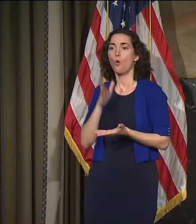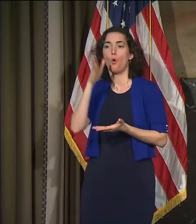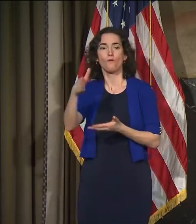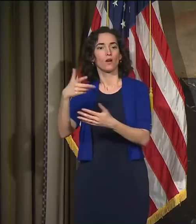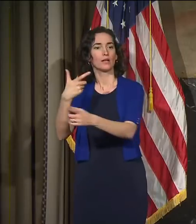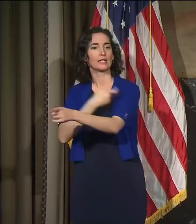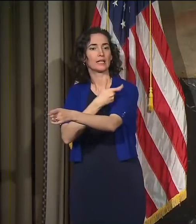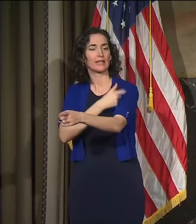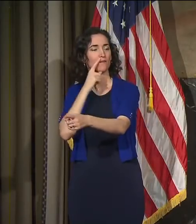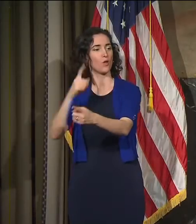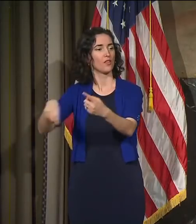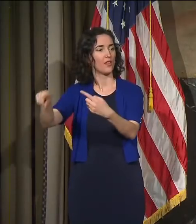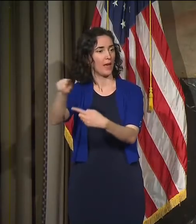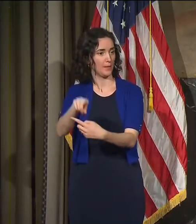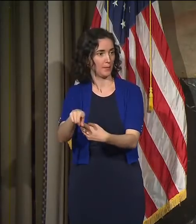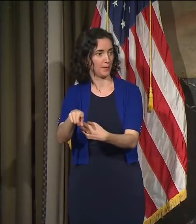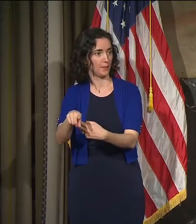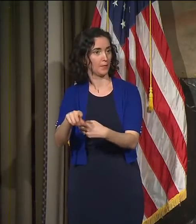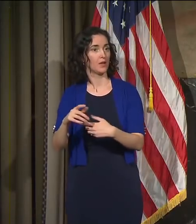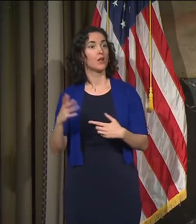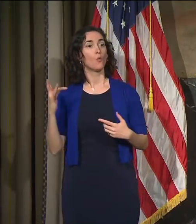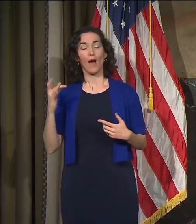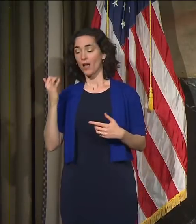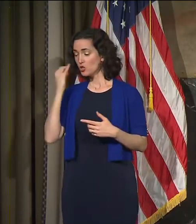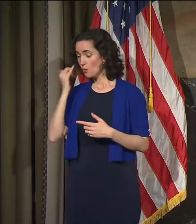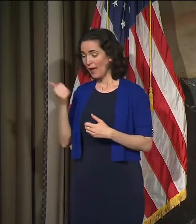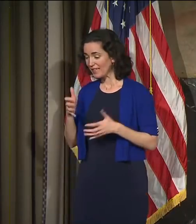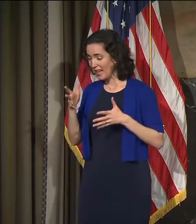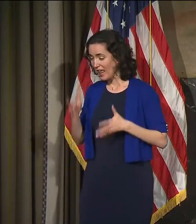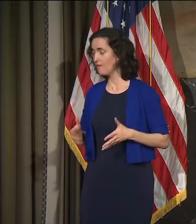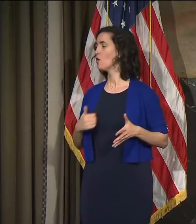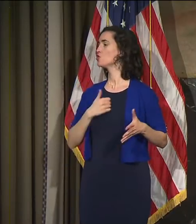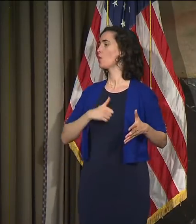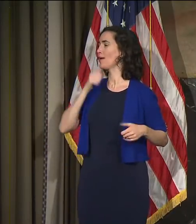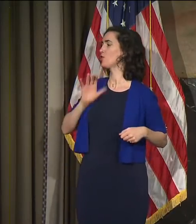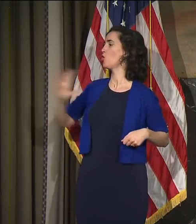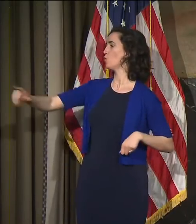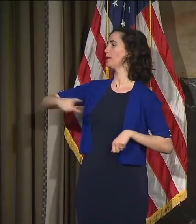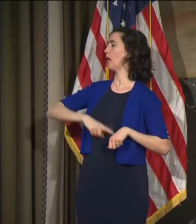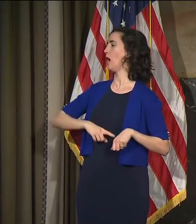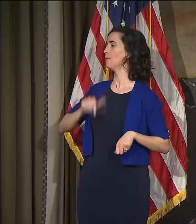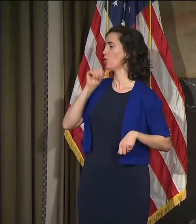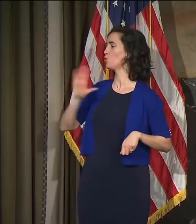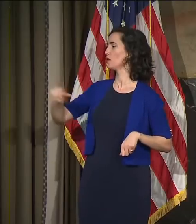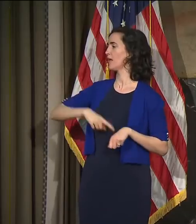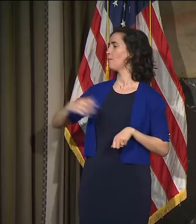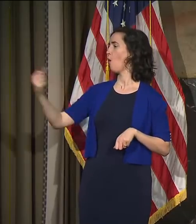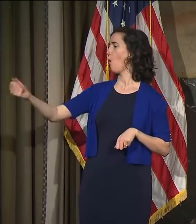and if for nothing else, because we don't want to lose any doses because we